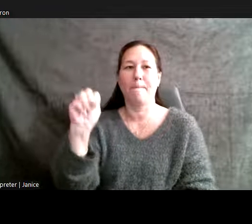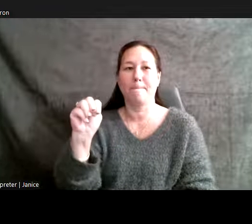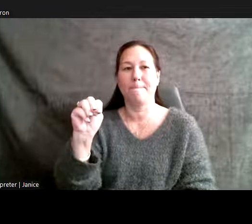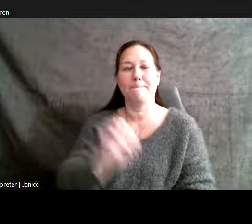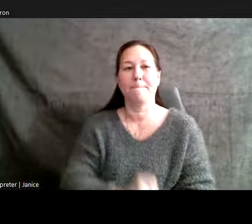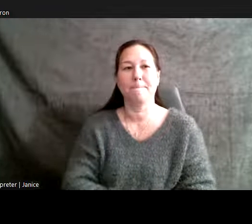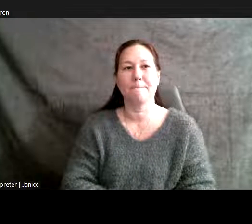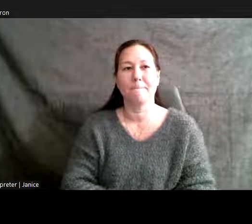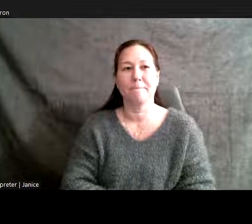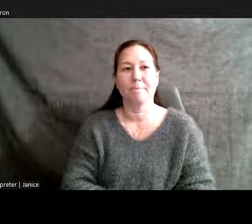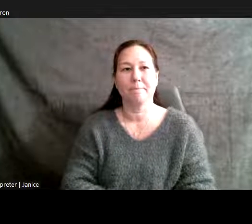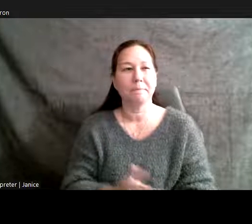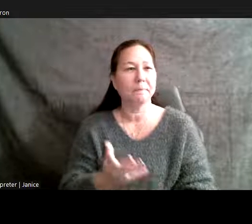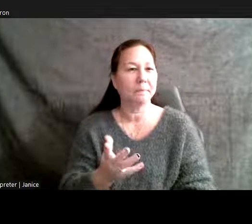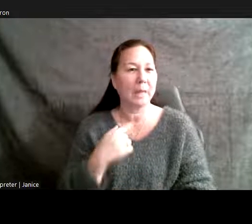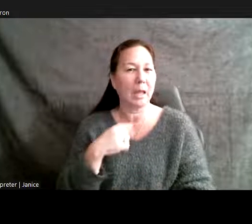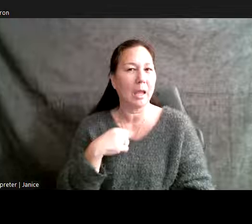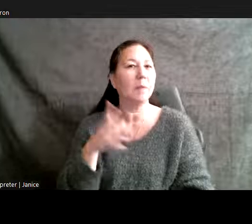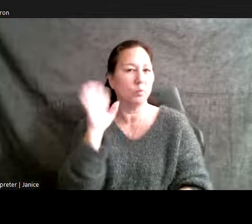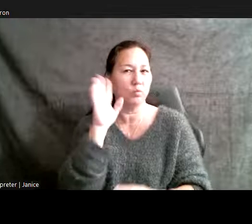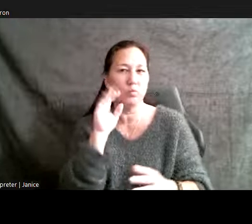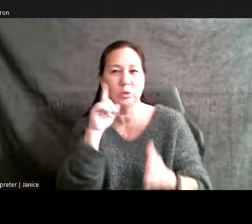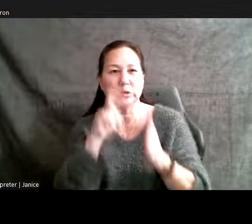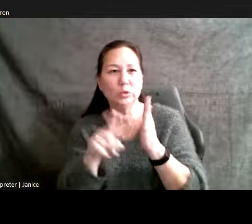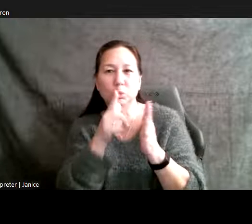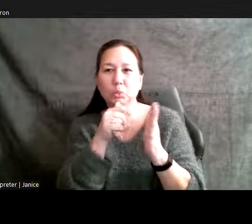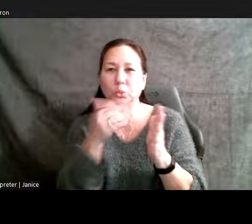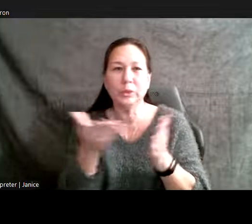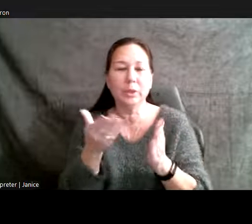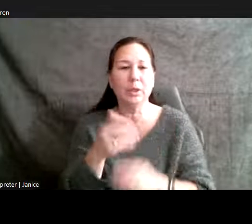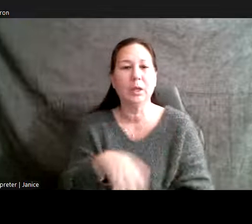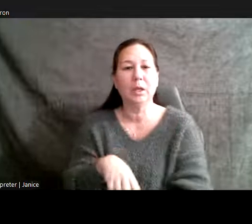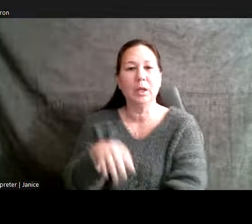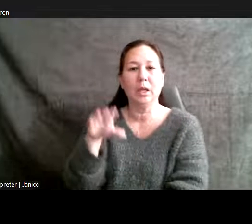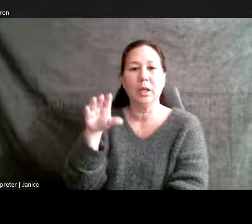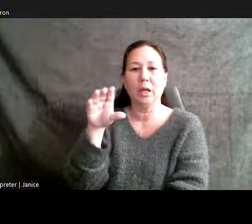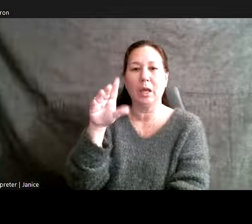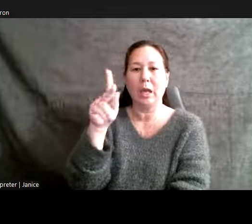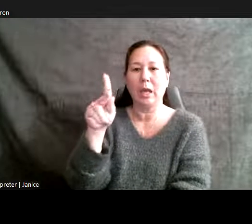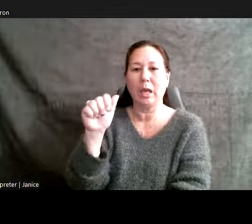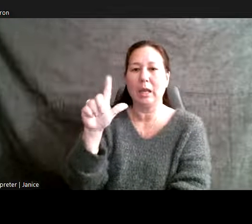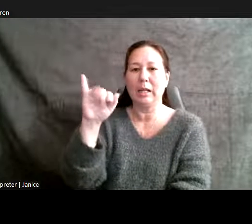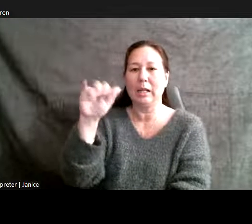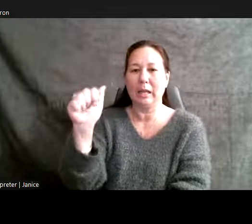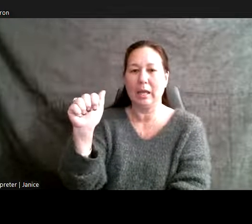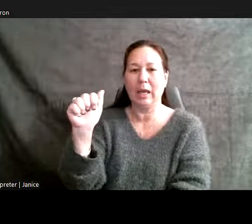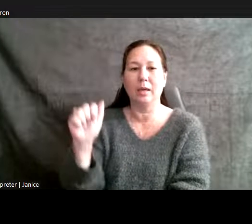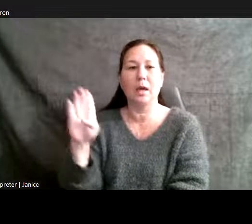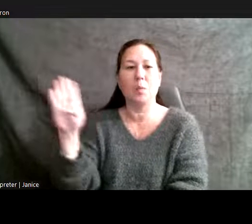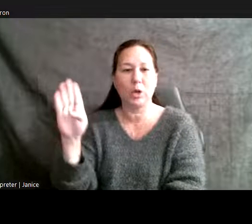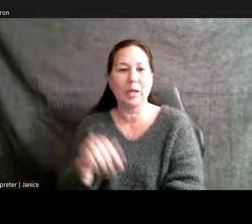Why don't I just take a quick roll call here? Kalila Barnett. Present. Madeline